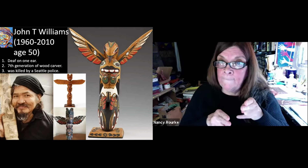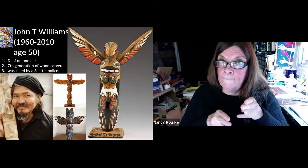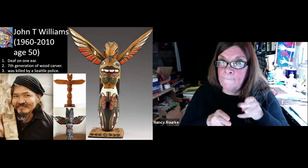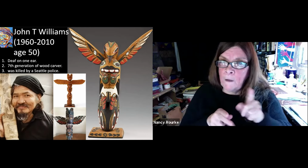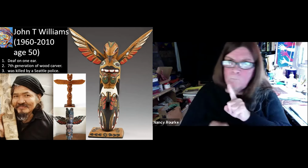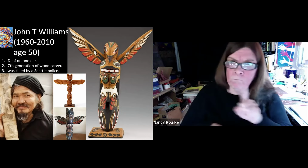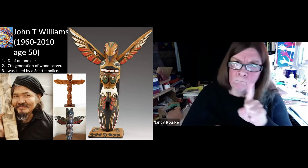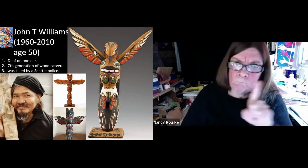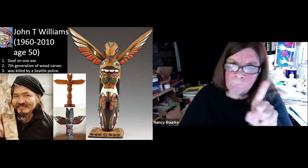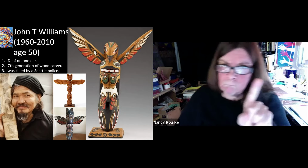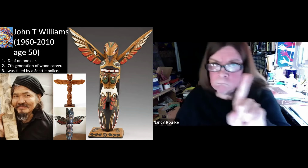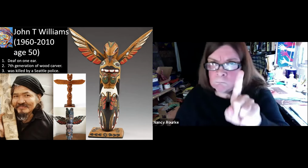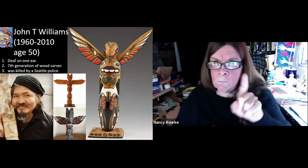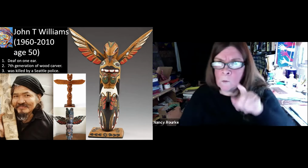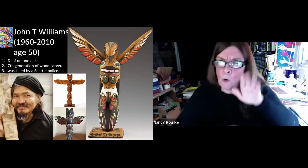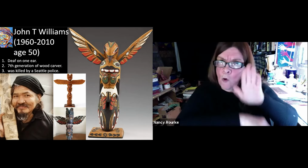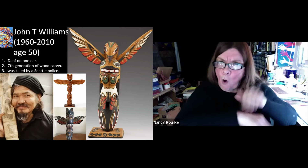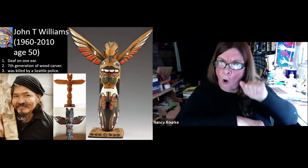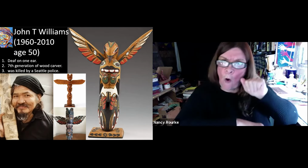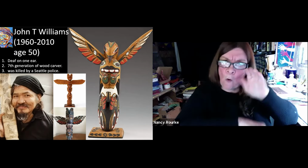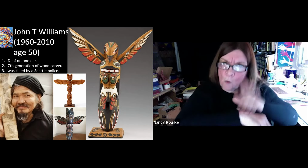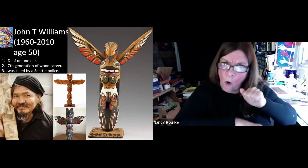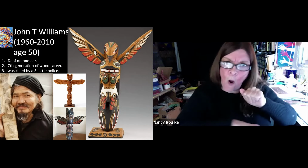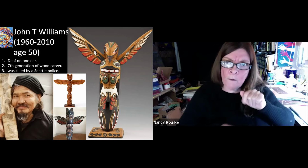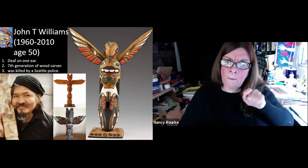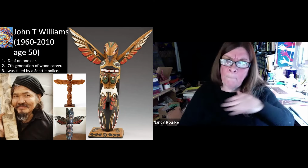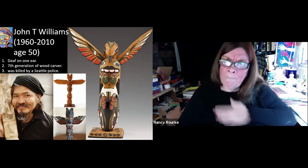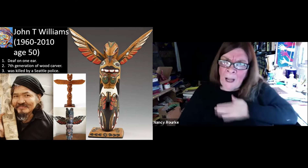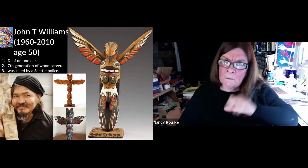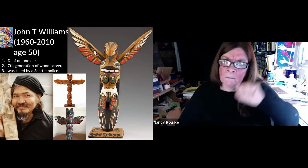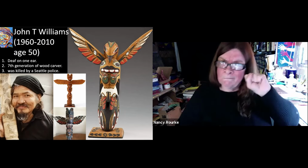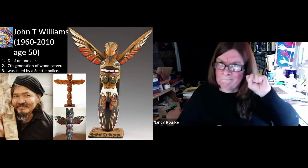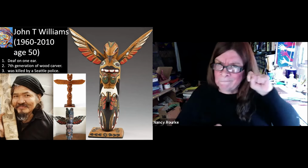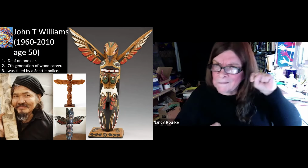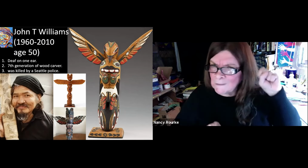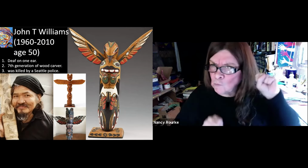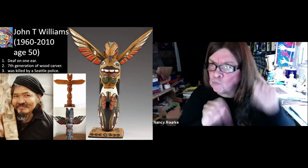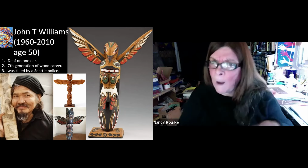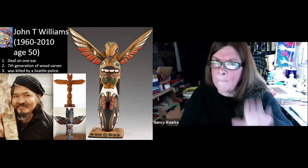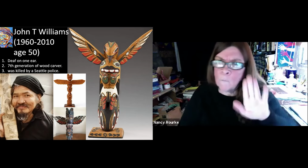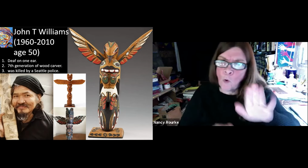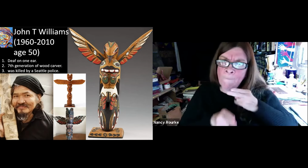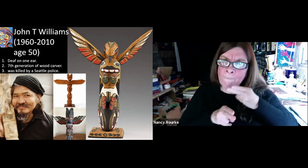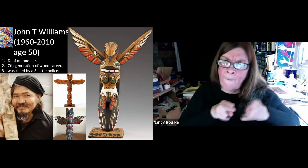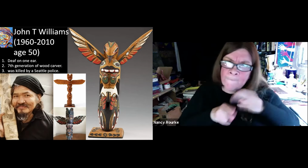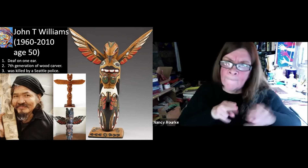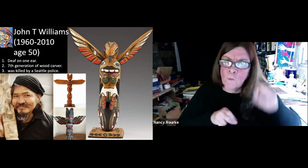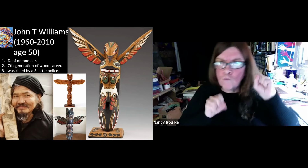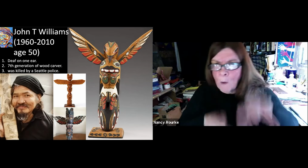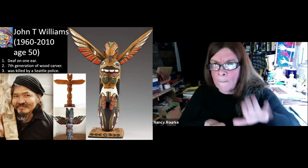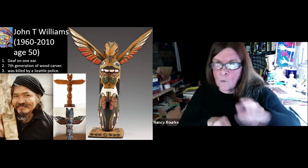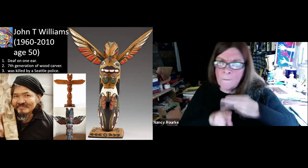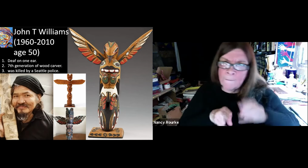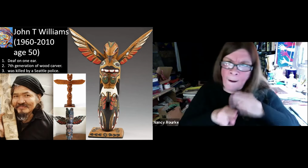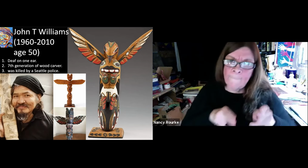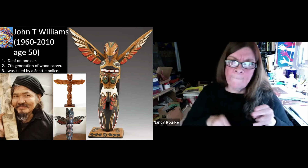was approached by police officers who saw his knife. And they kept calling to him. They asked him to